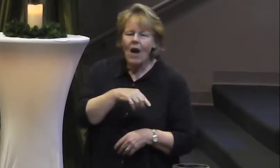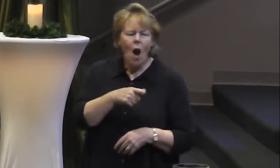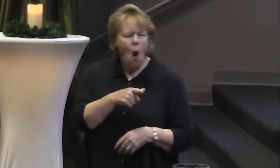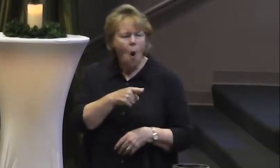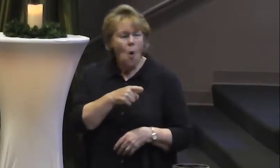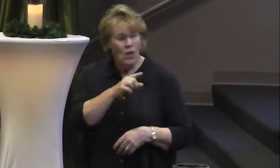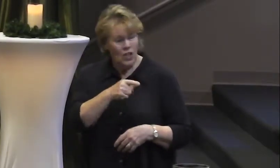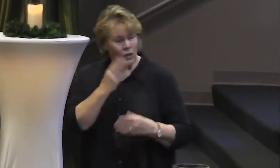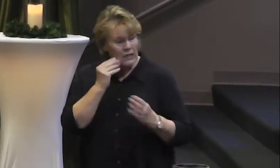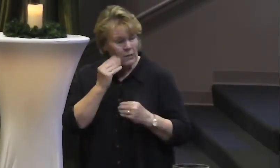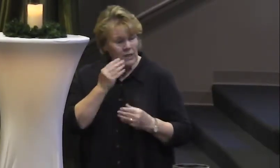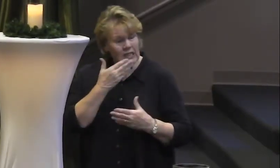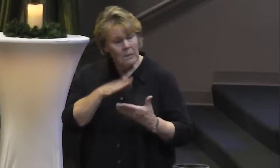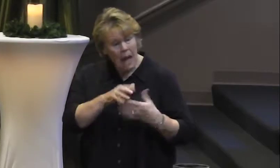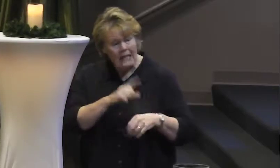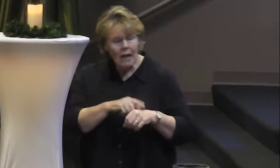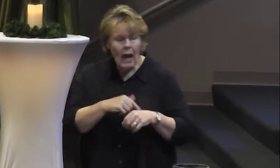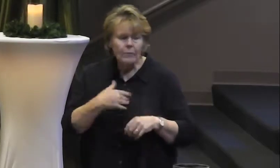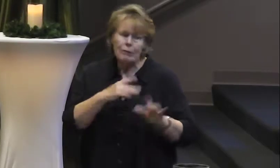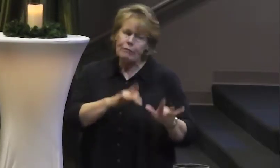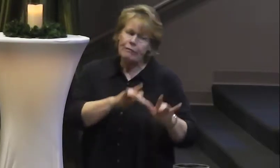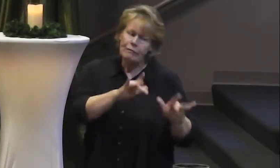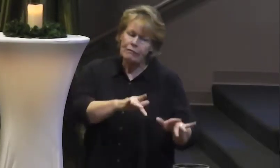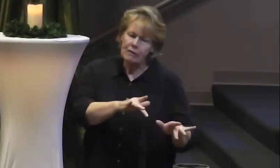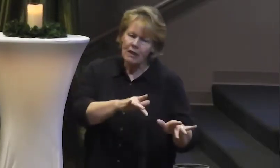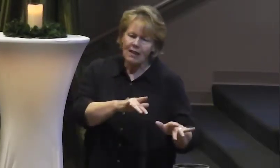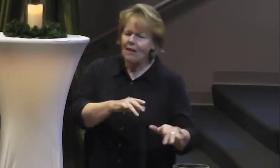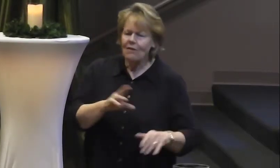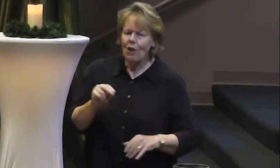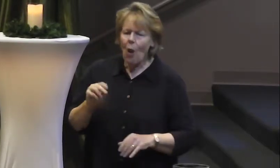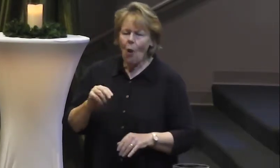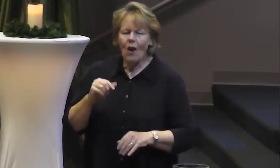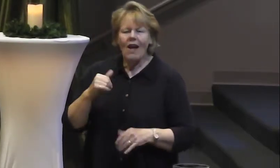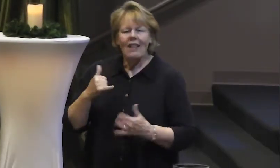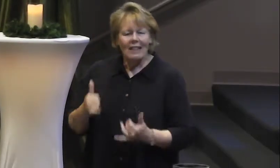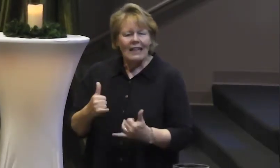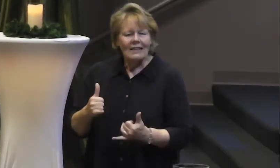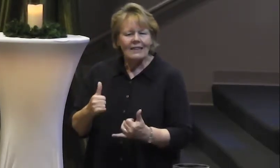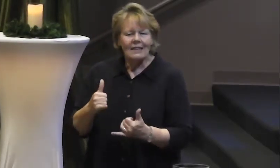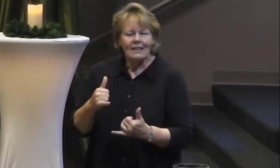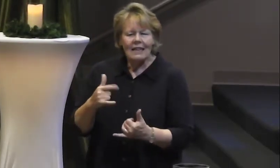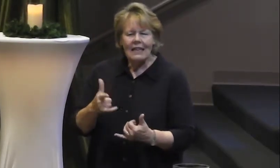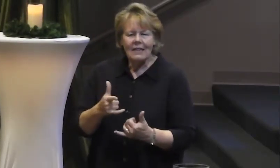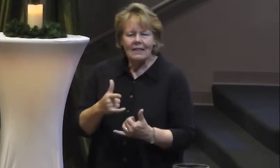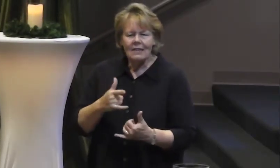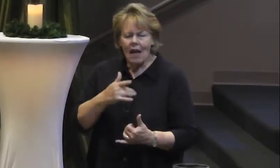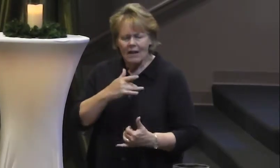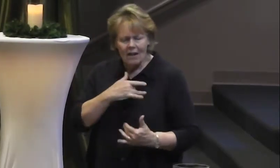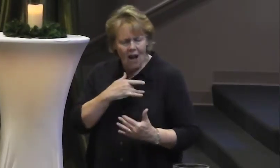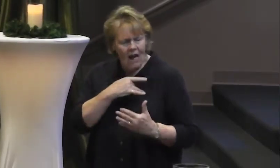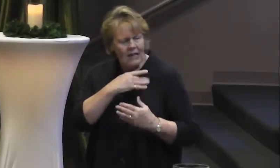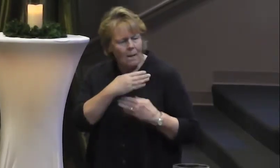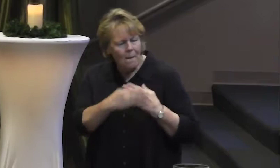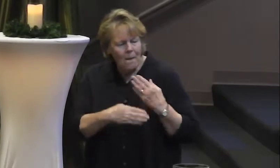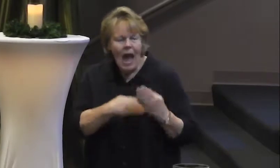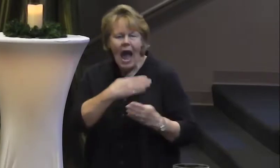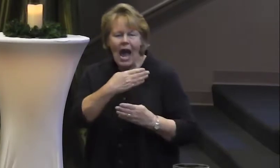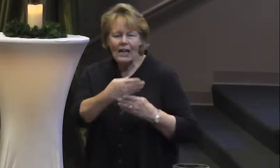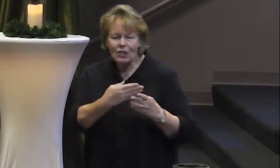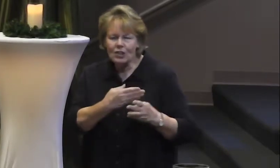about it. This is a Christ-formed compassion after years of walking